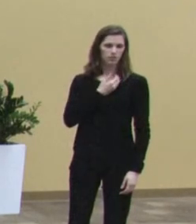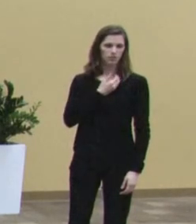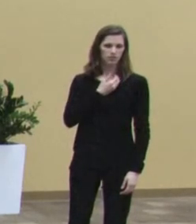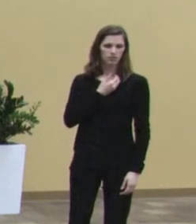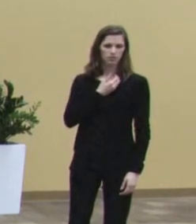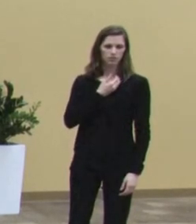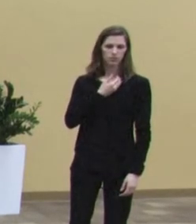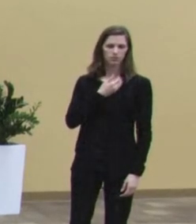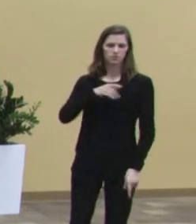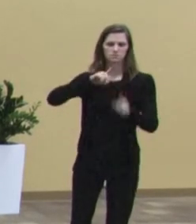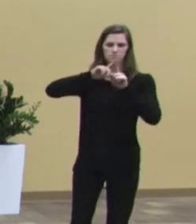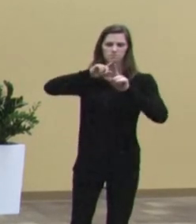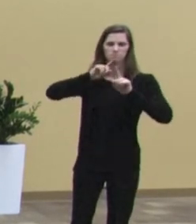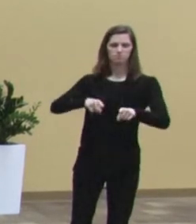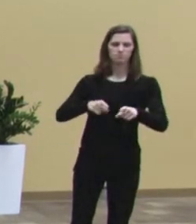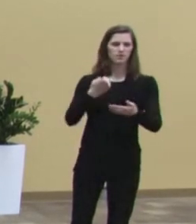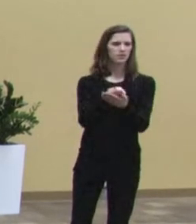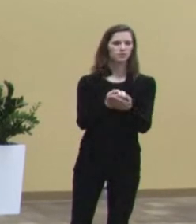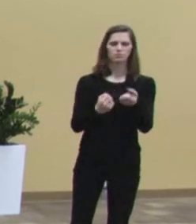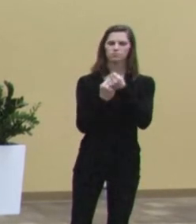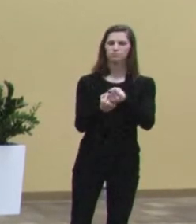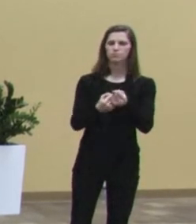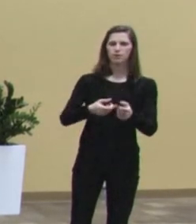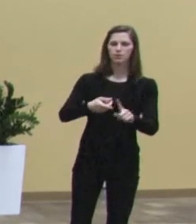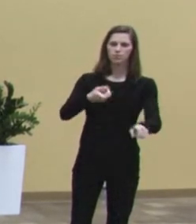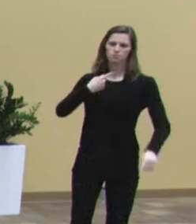economic support from you.